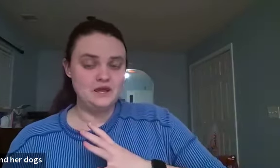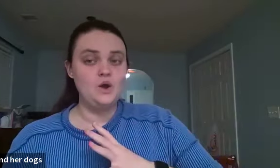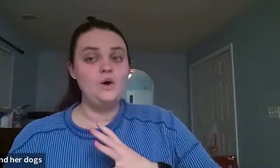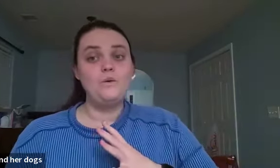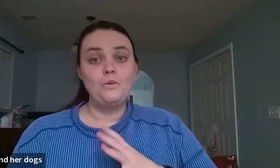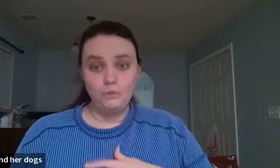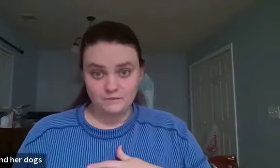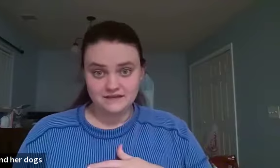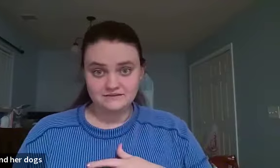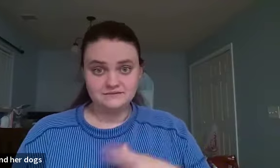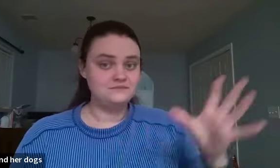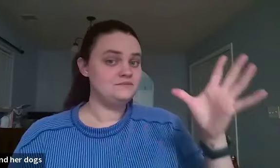man, woman,